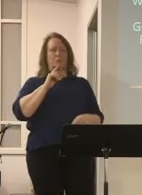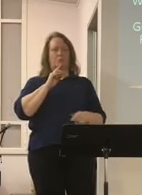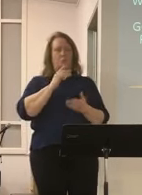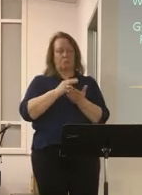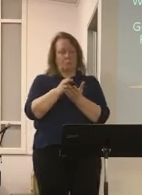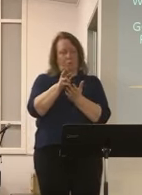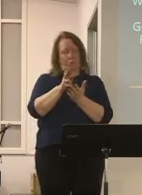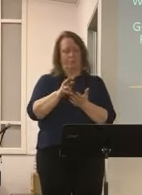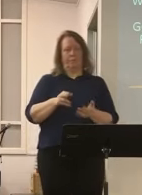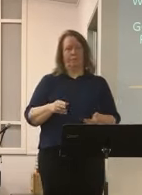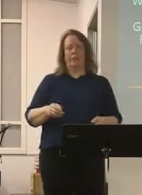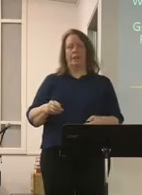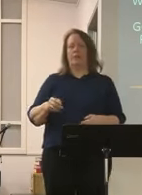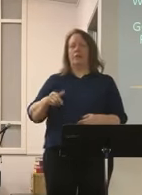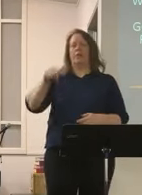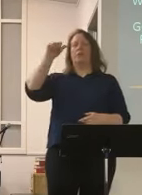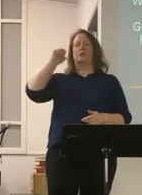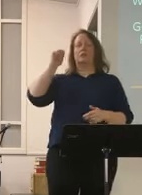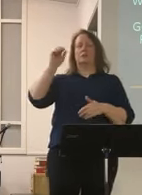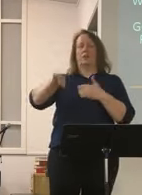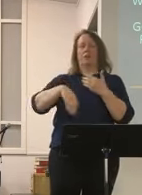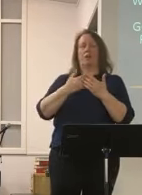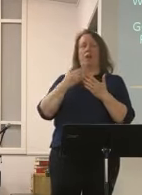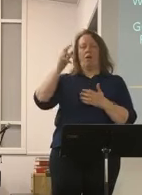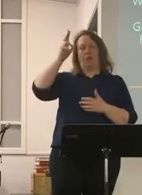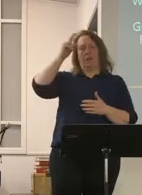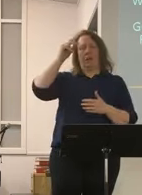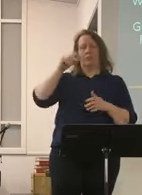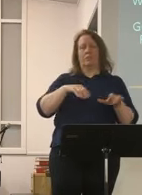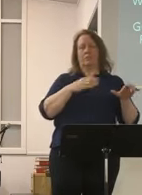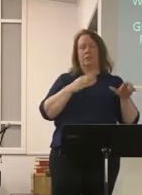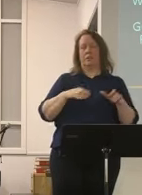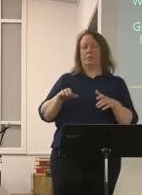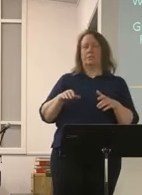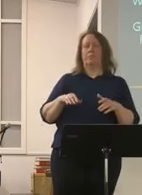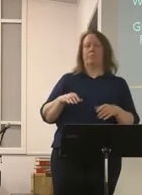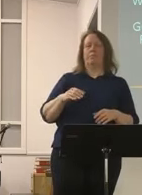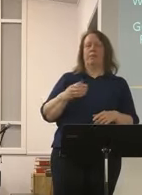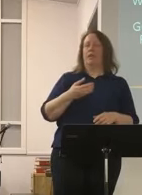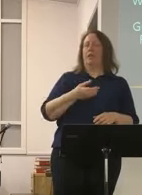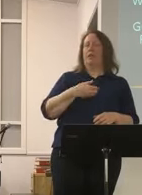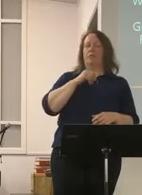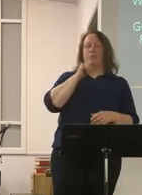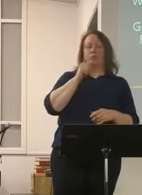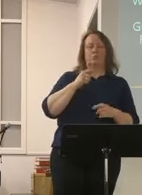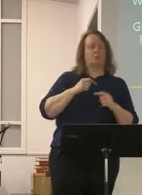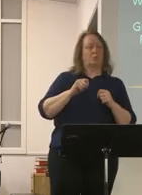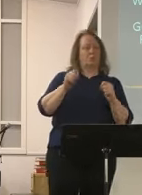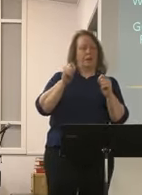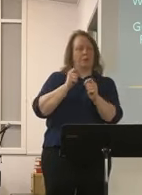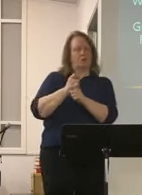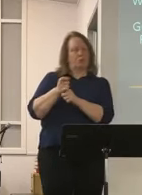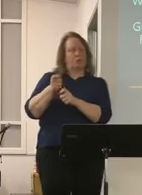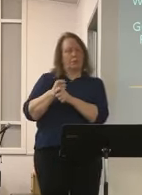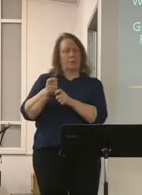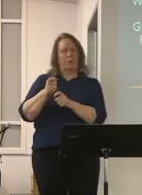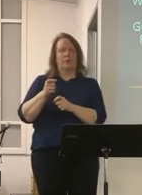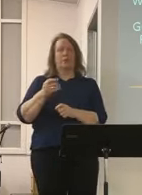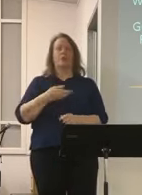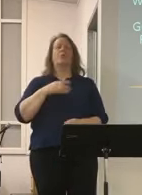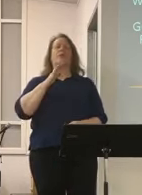shameful deeds and underhanded methods. We don't try to trick anyone or distort the word of God. We tell the